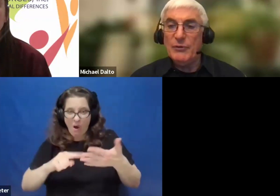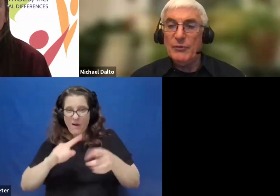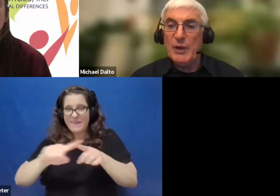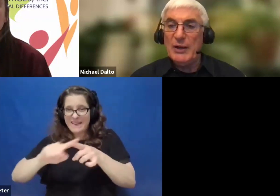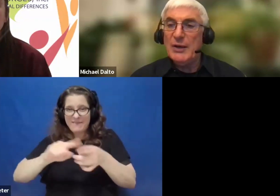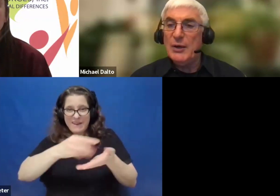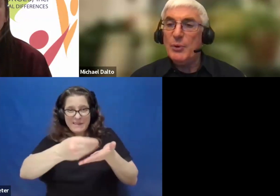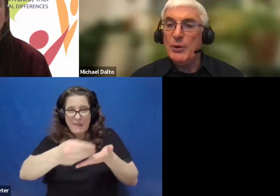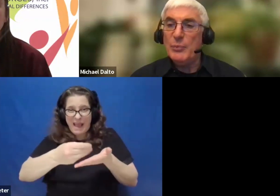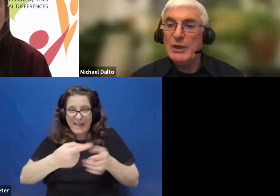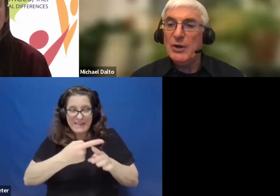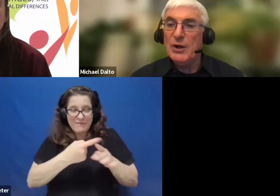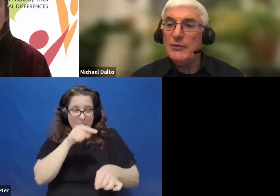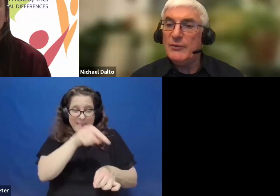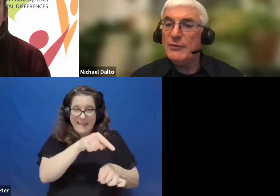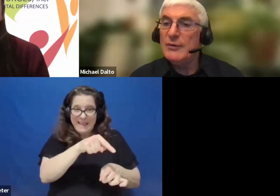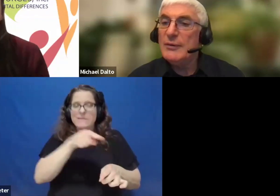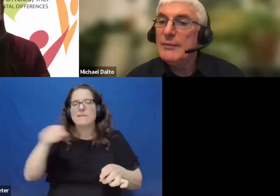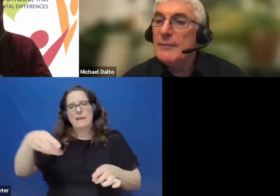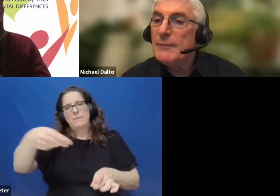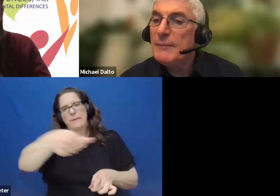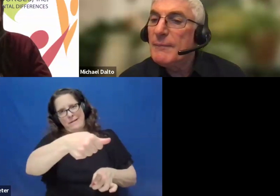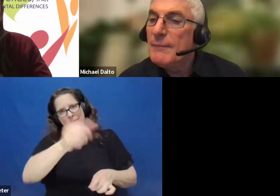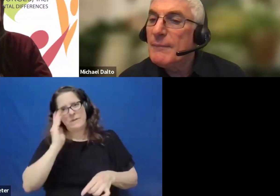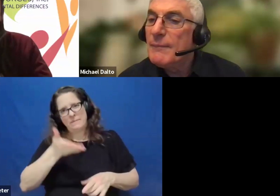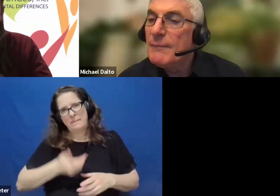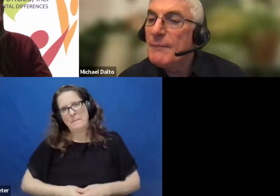of those Medicare Part B costs.